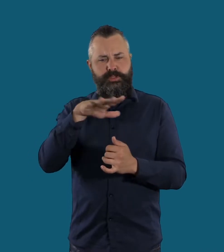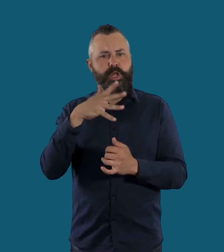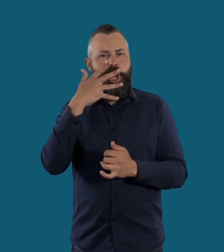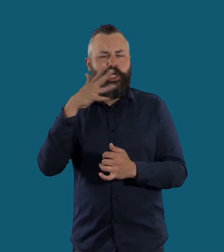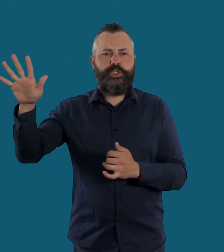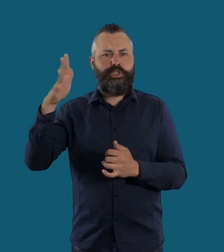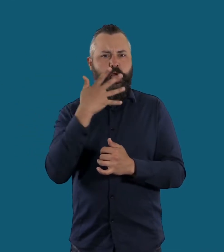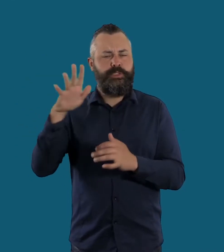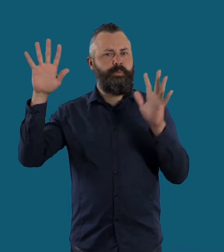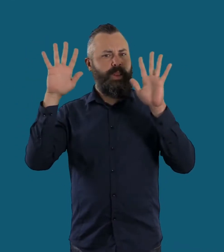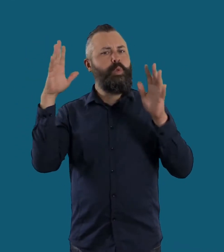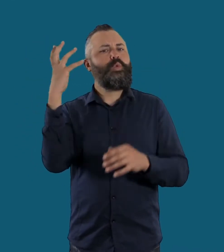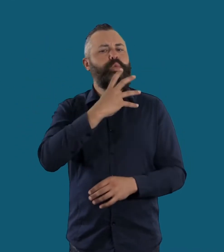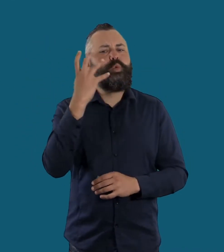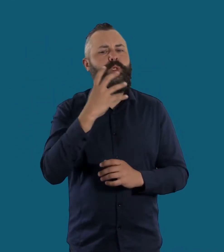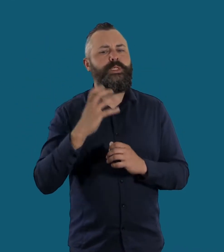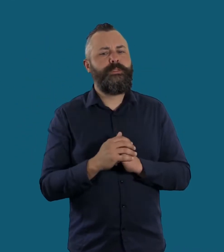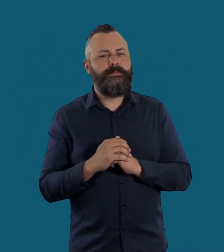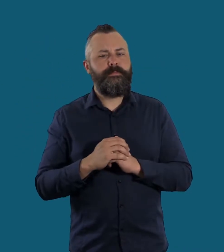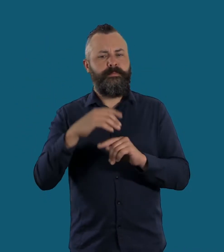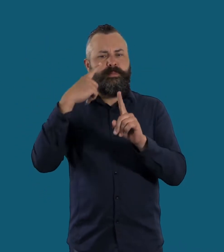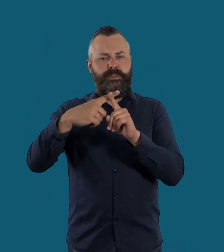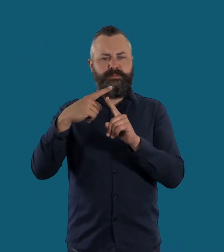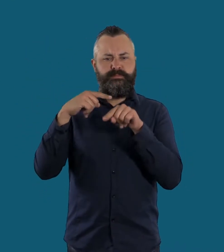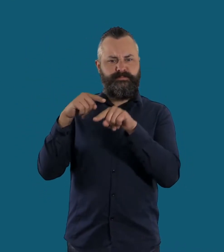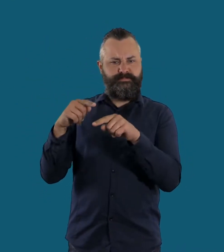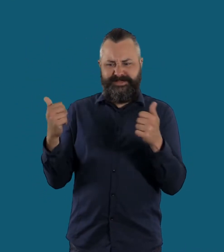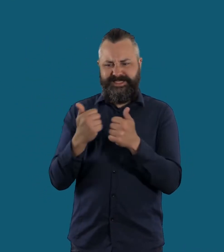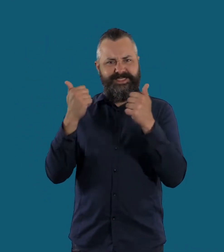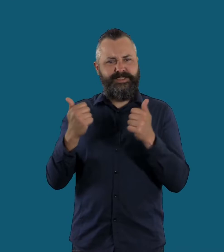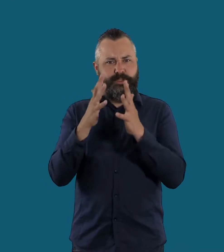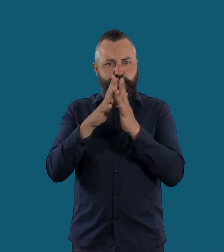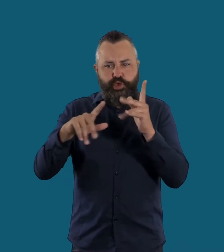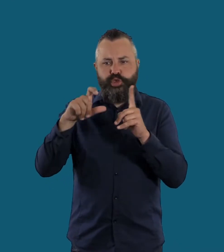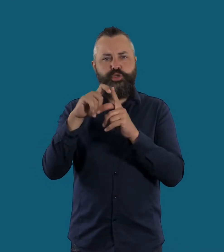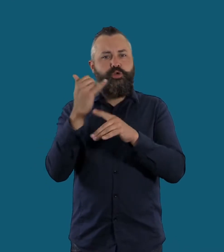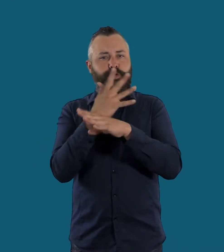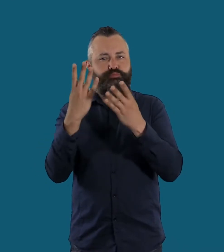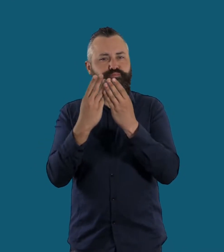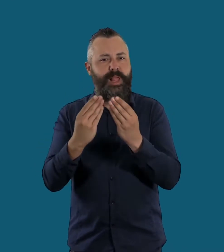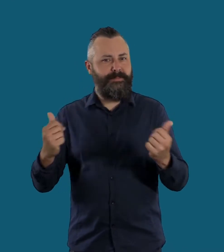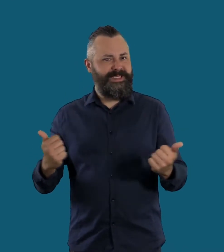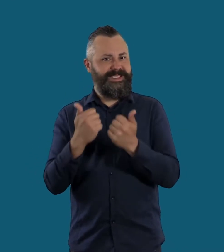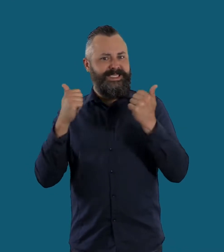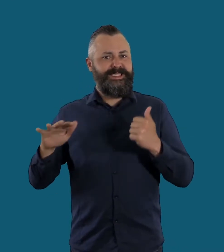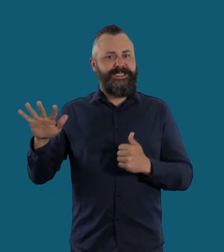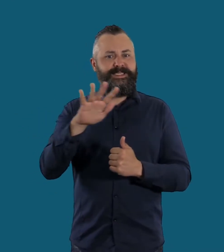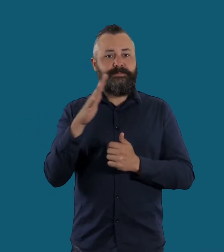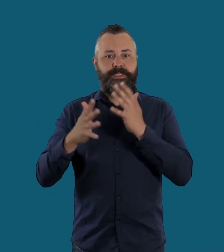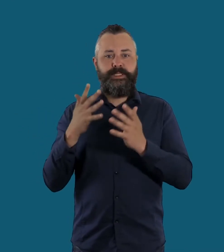This is because of the overlap between extreme fire danger weather, large fuel loads on the ground, favourable